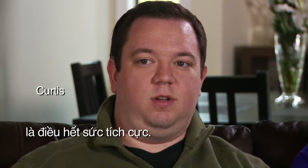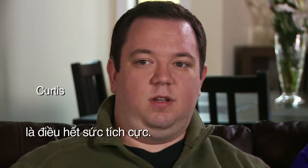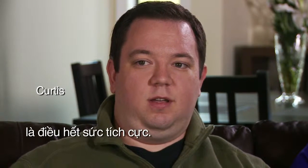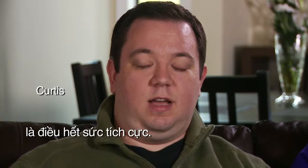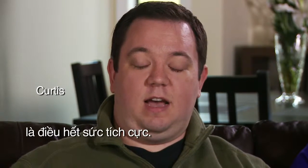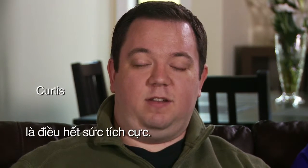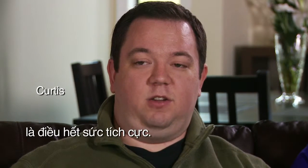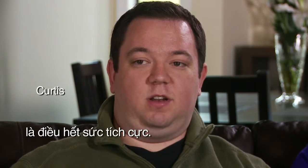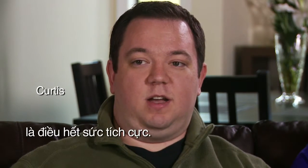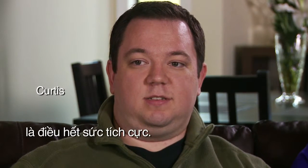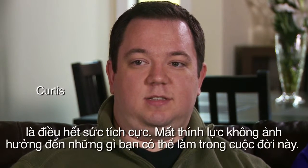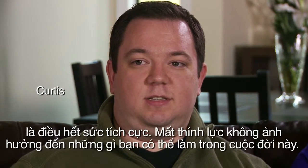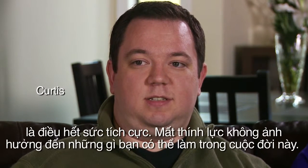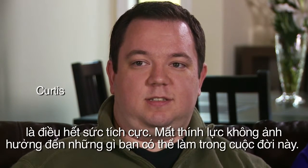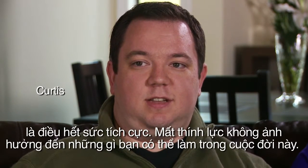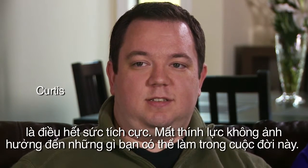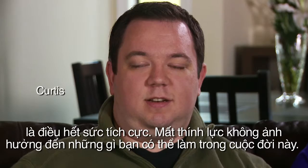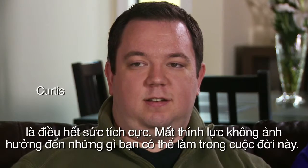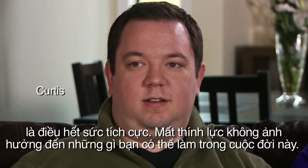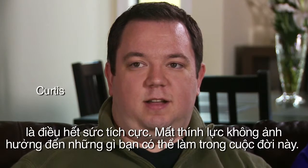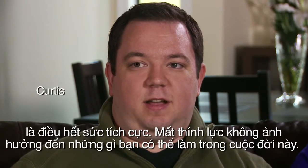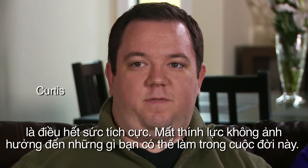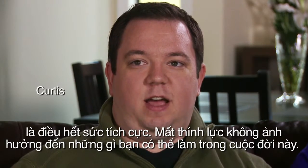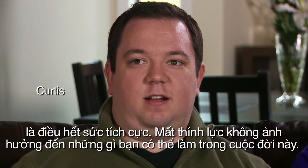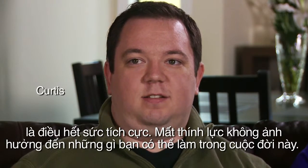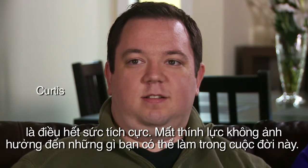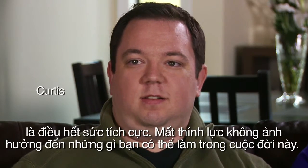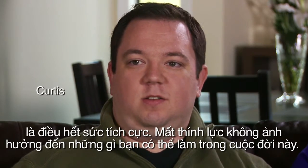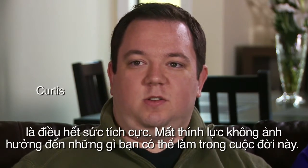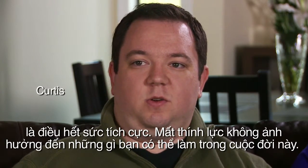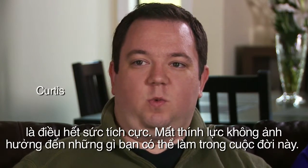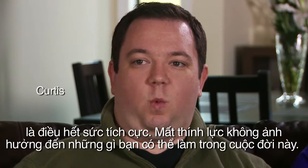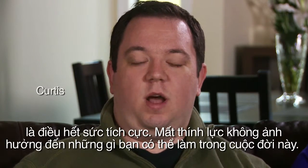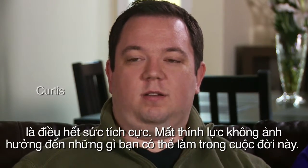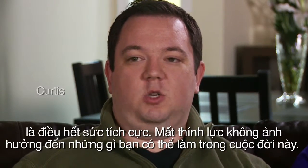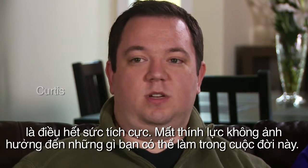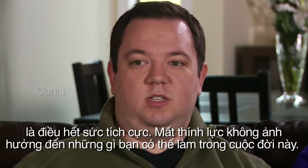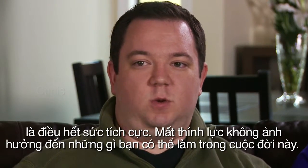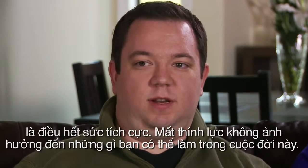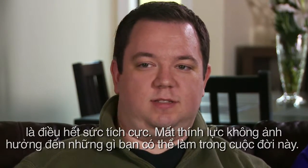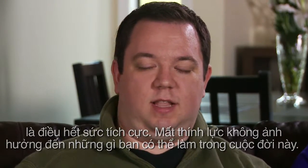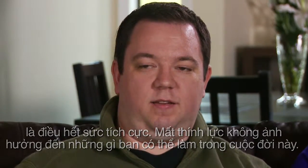have hearing loss. It doesn't affect what you can do in this life.